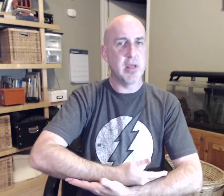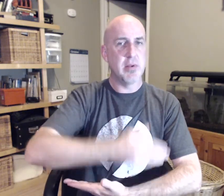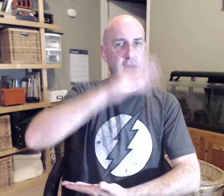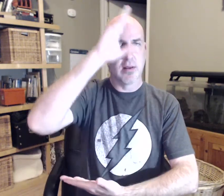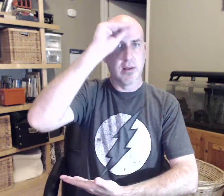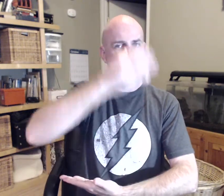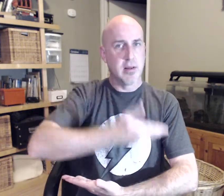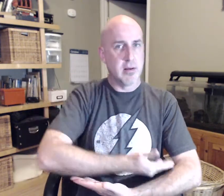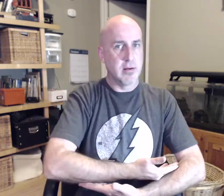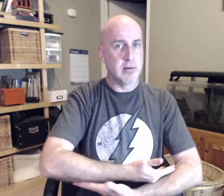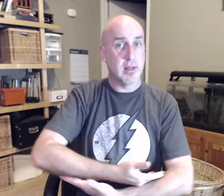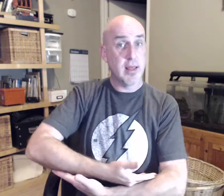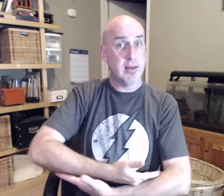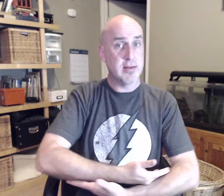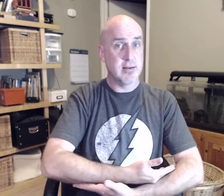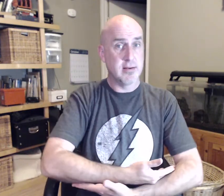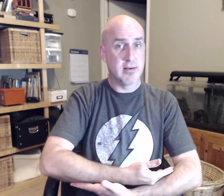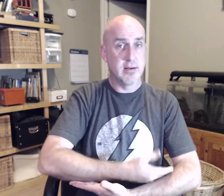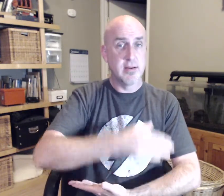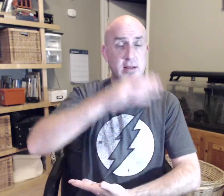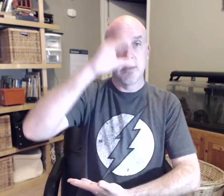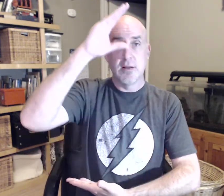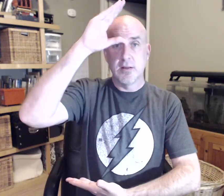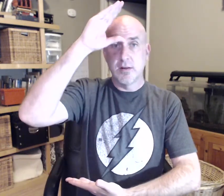baby. Okay?